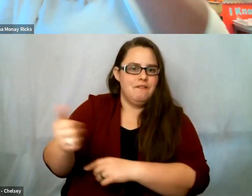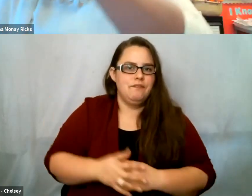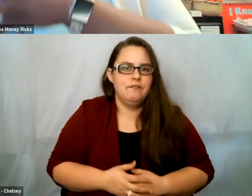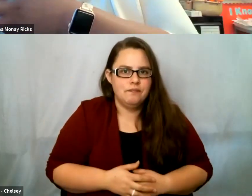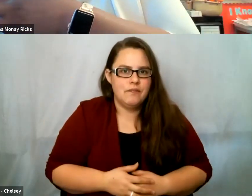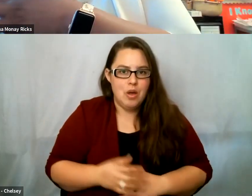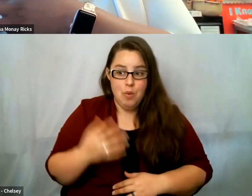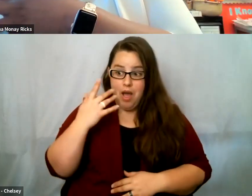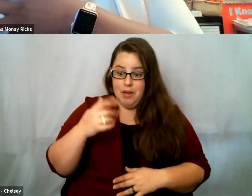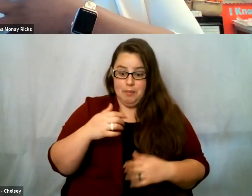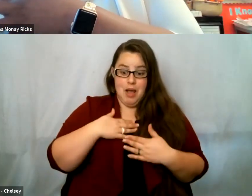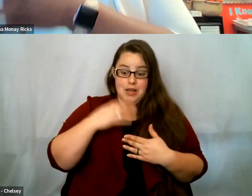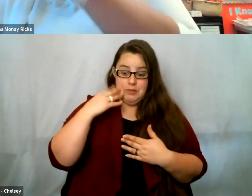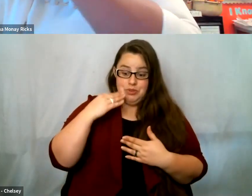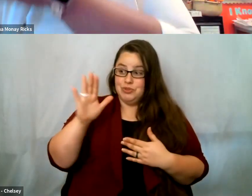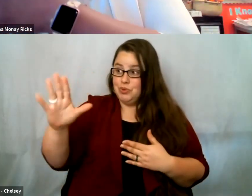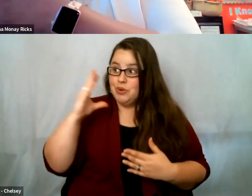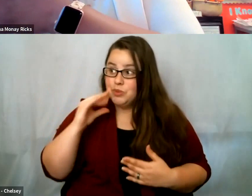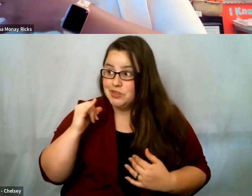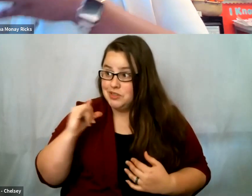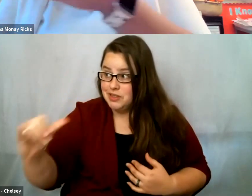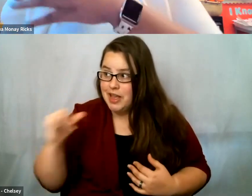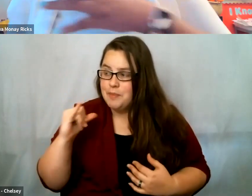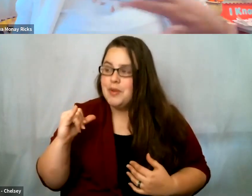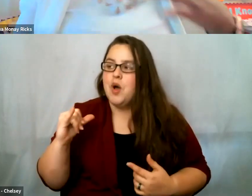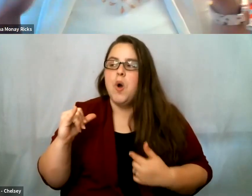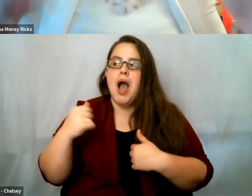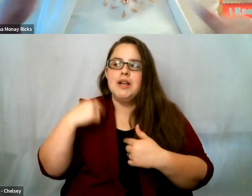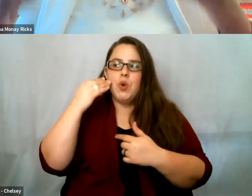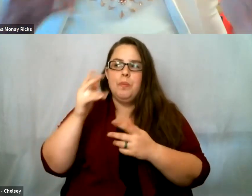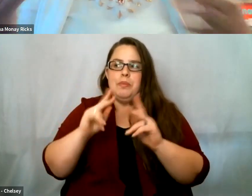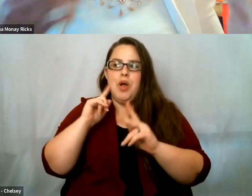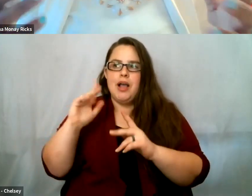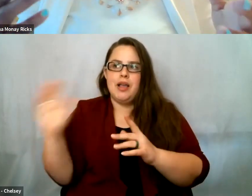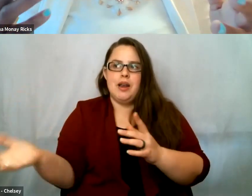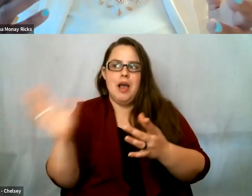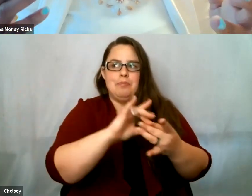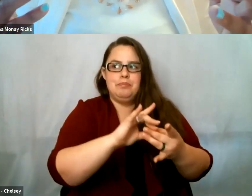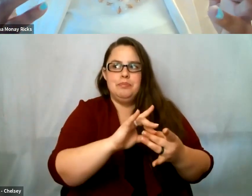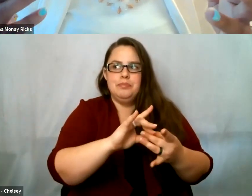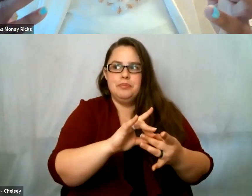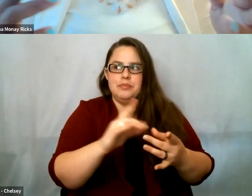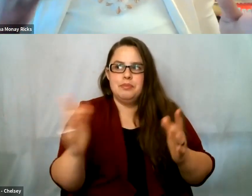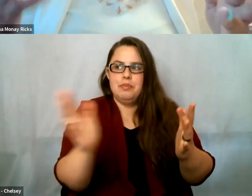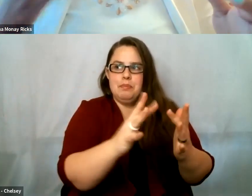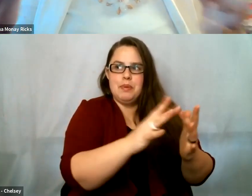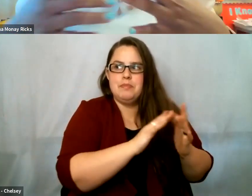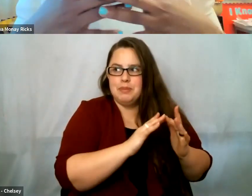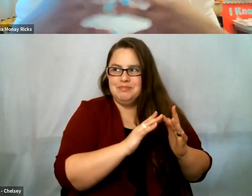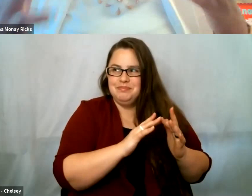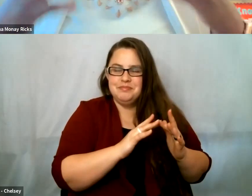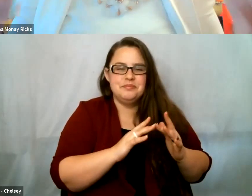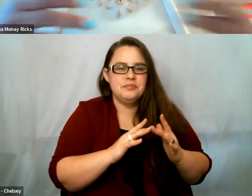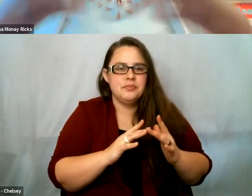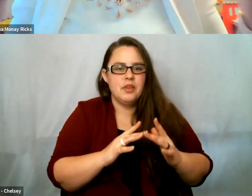situation and I know people, you know, and I've accessed these services. So it's very important that we